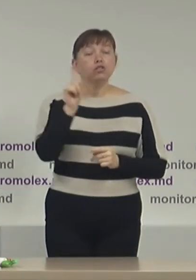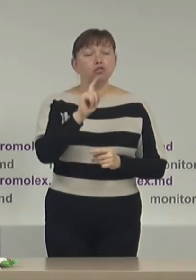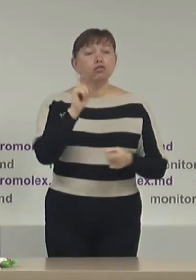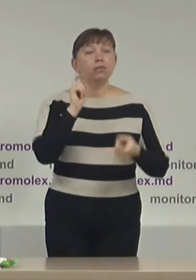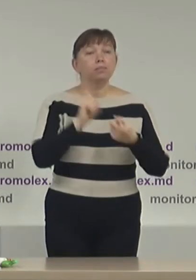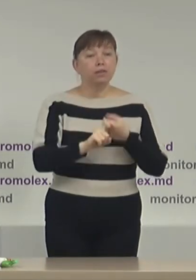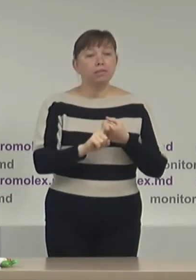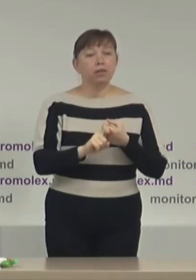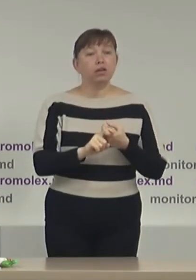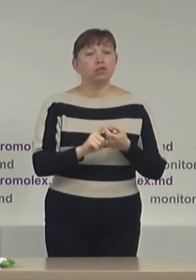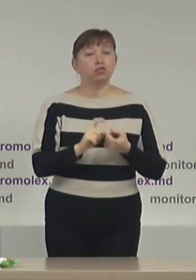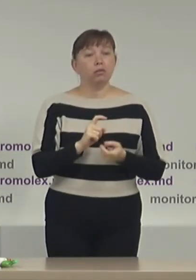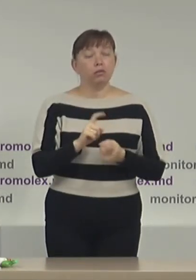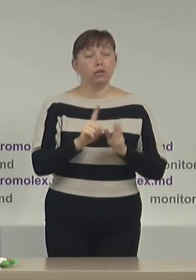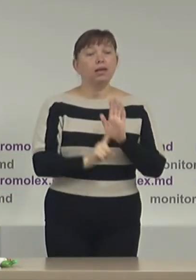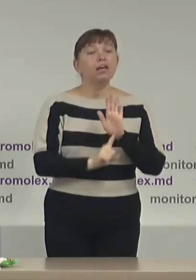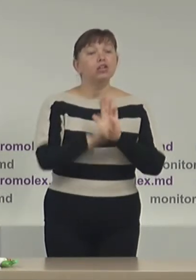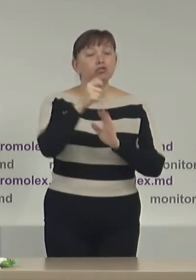regards to